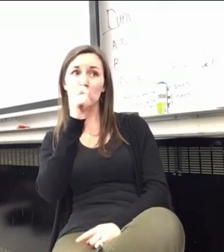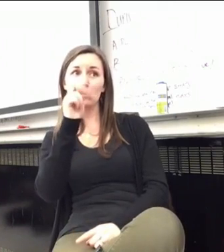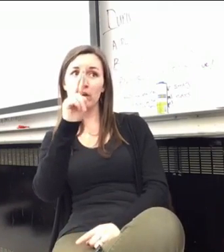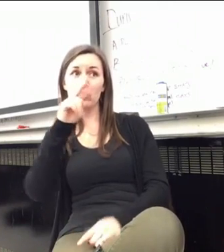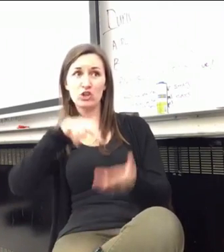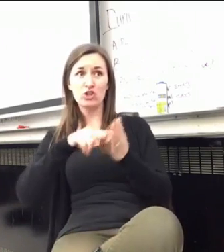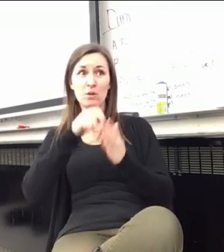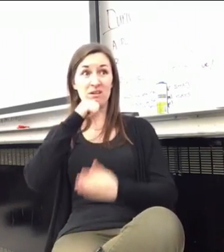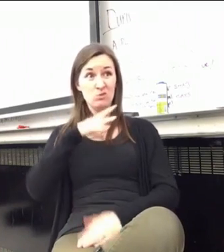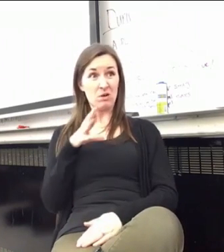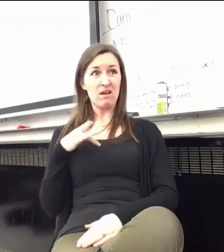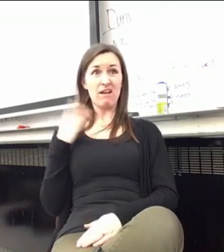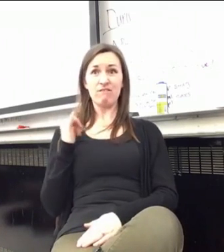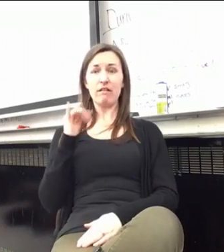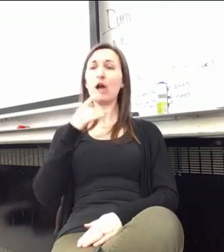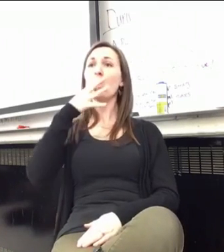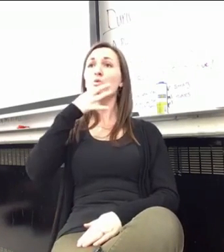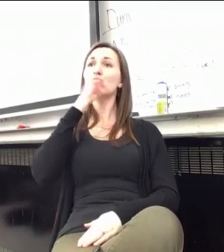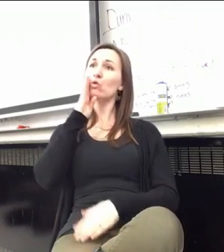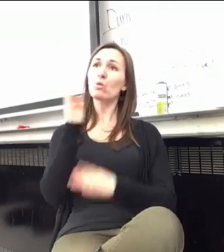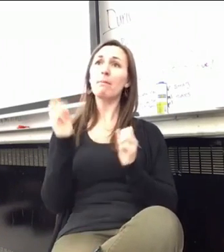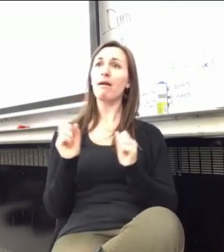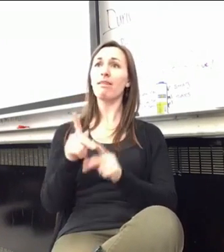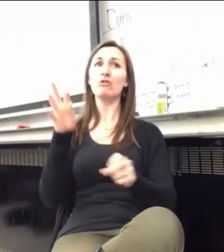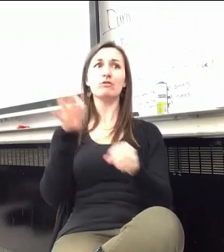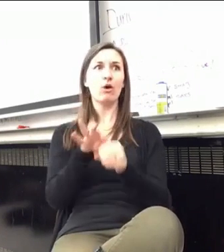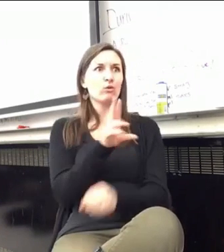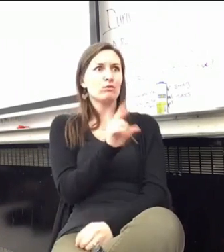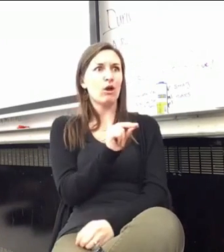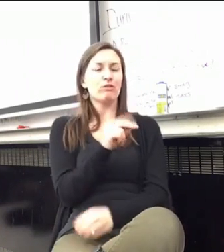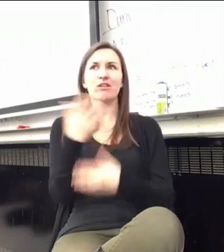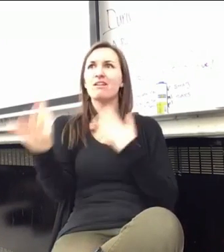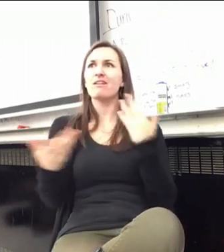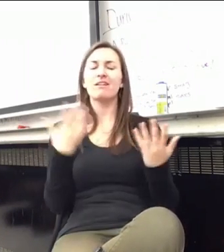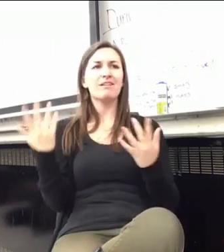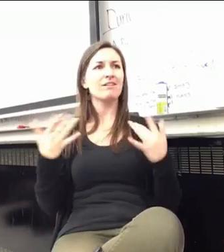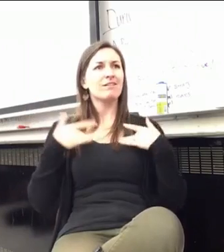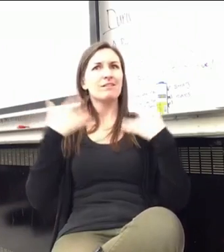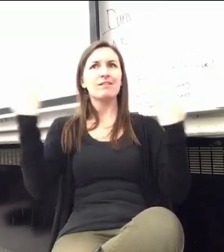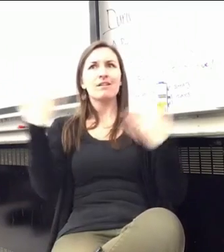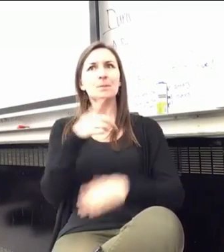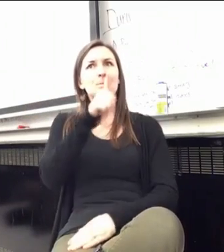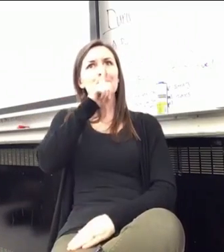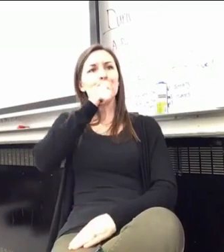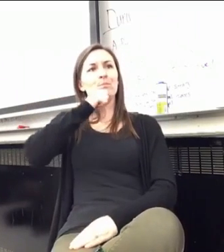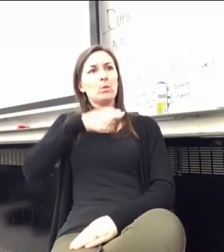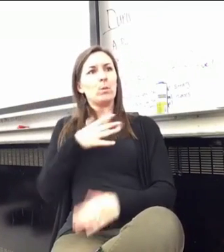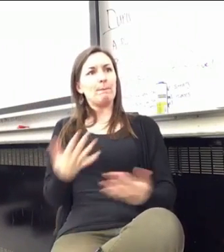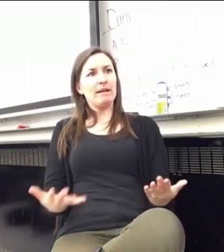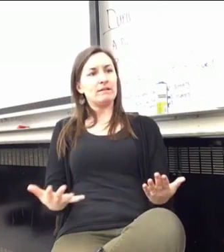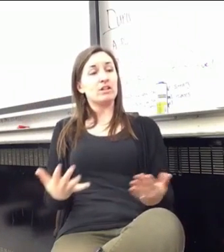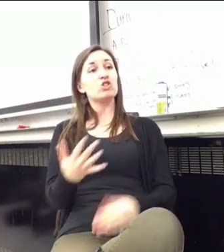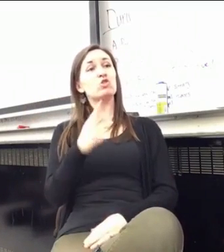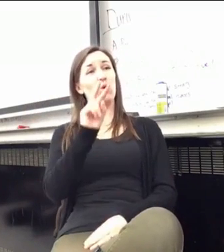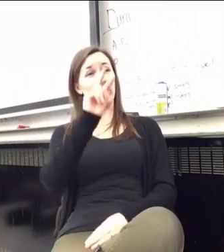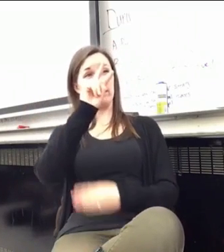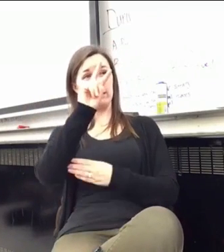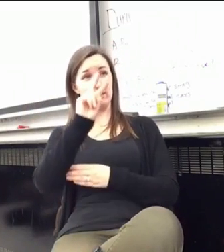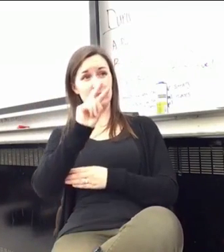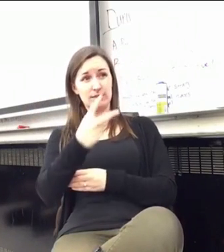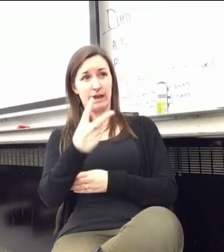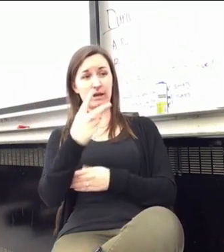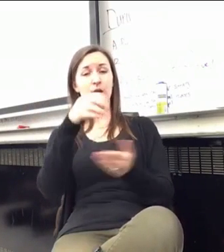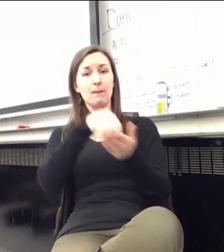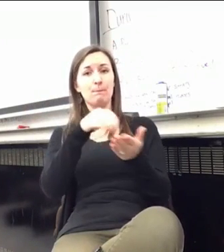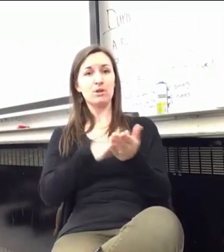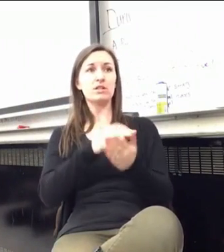right to vote? No. So, what you need to put for that, so the second one, if you will highlight, women